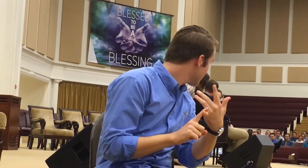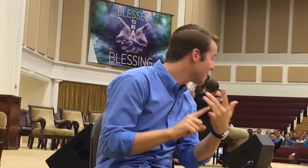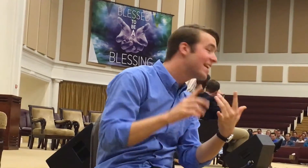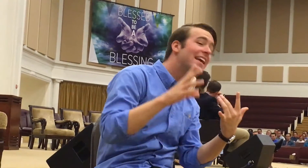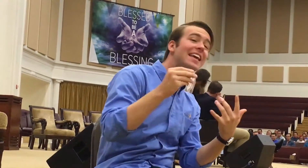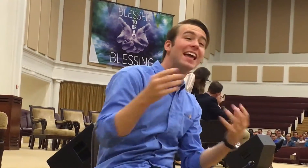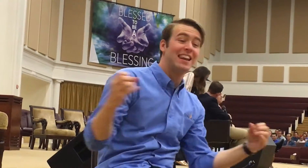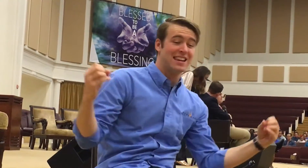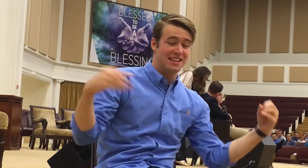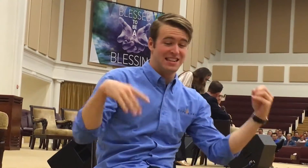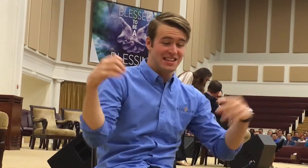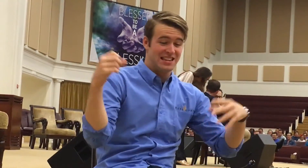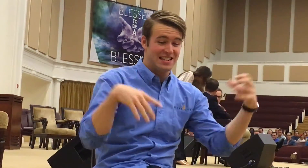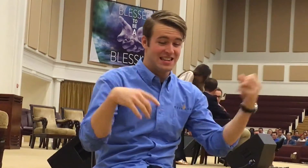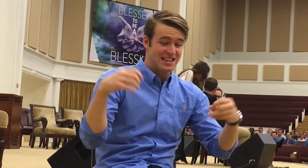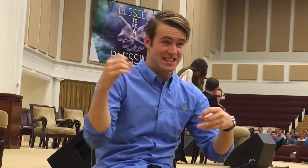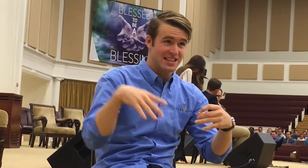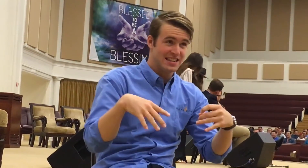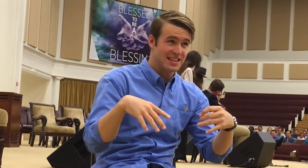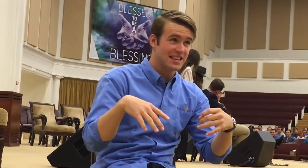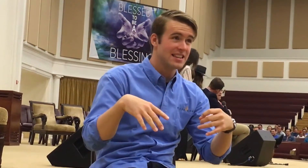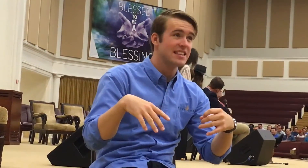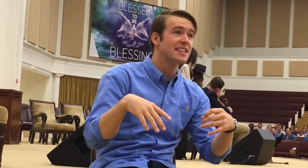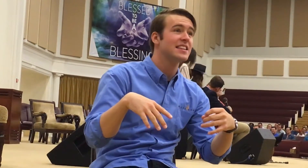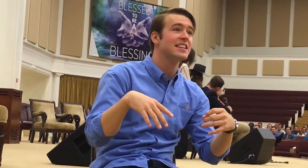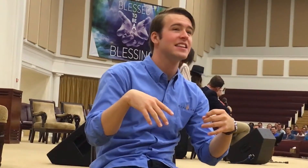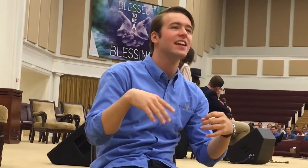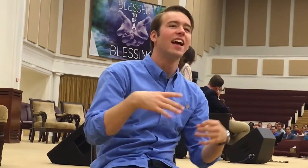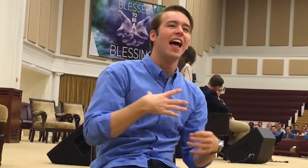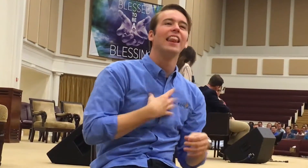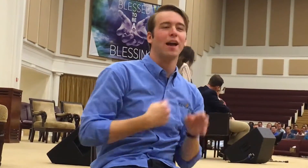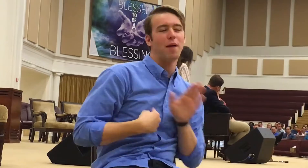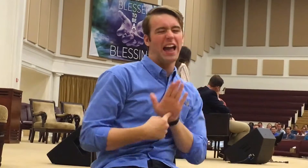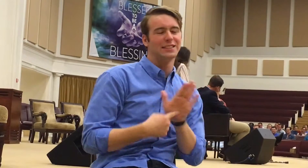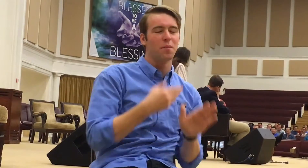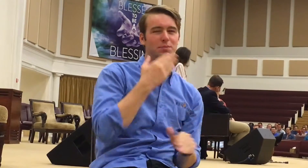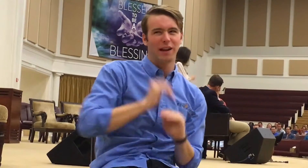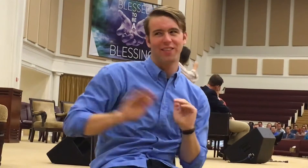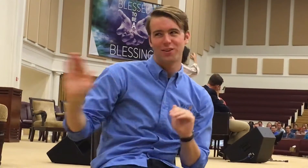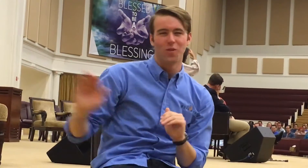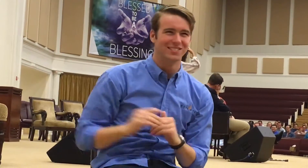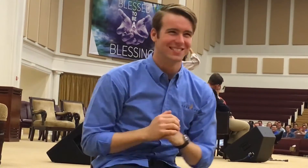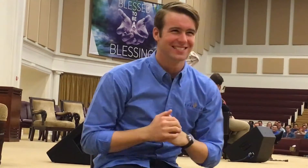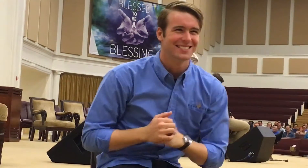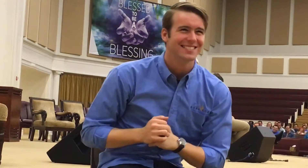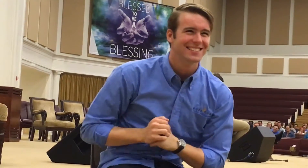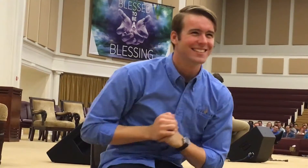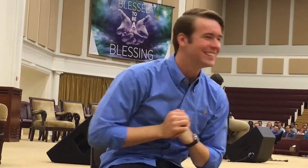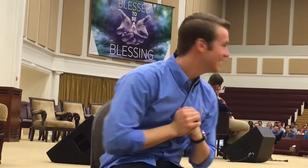and put it in there. I like my examples better.